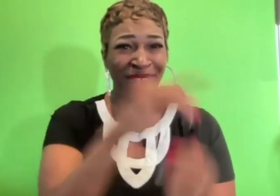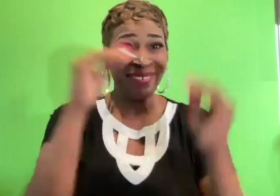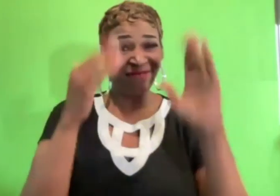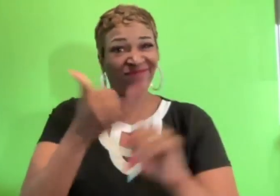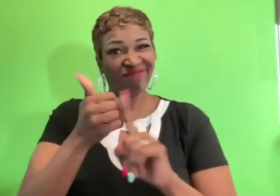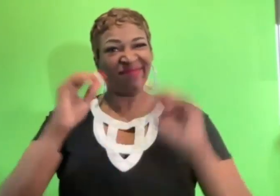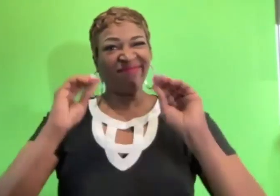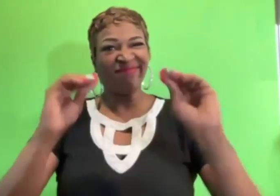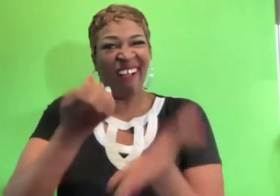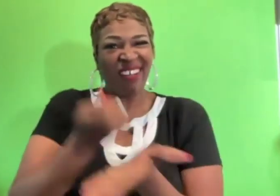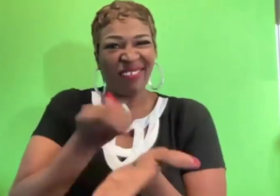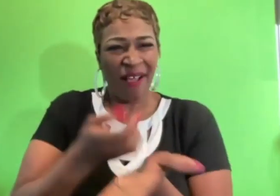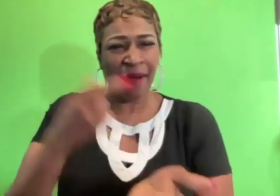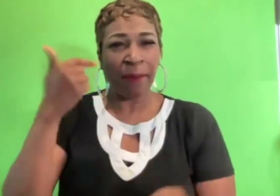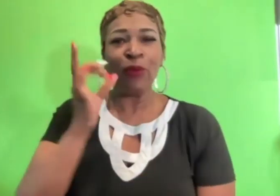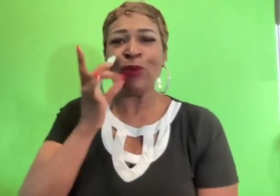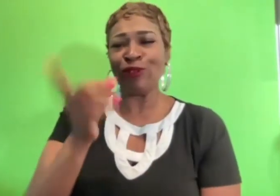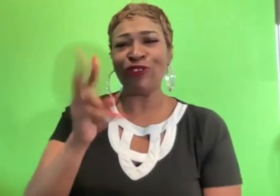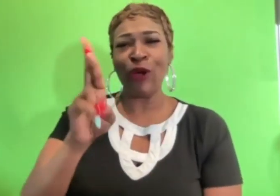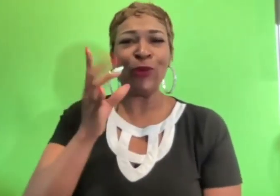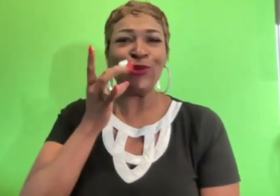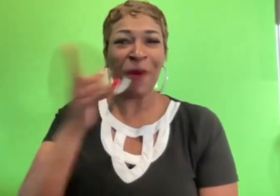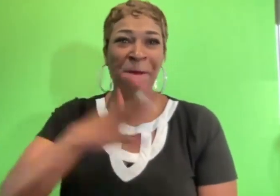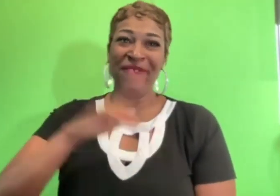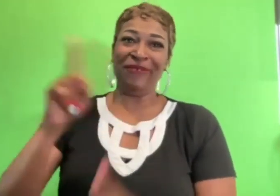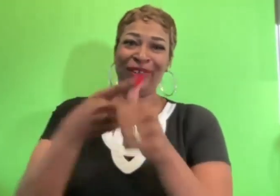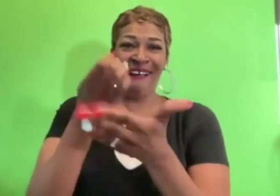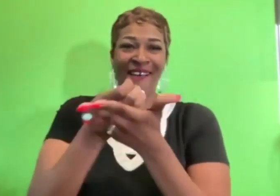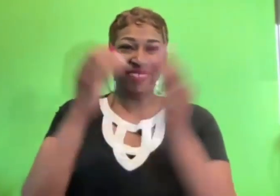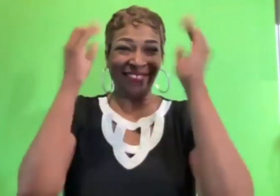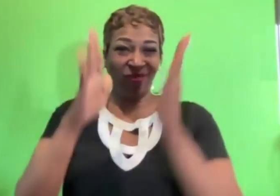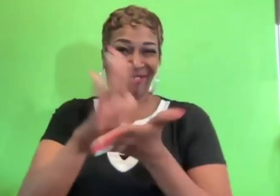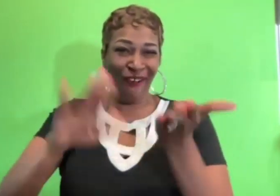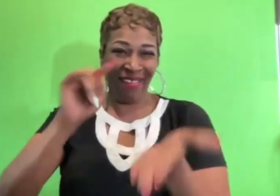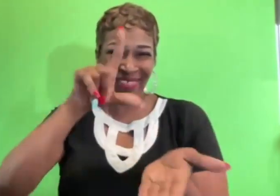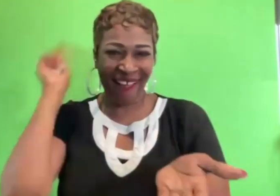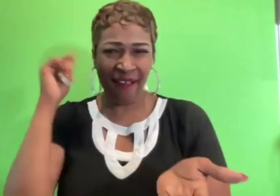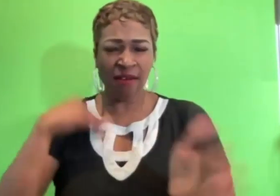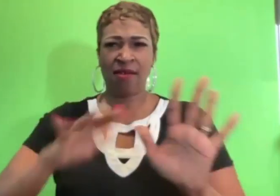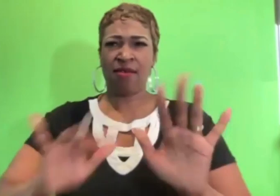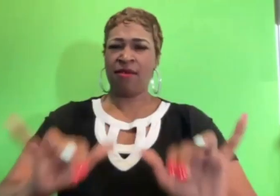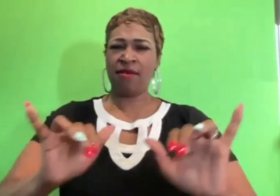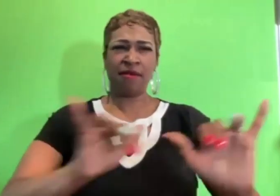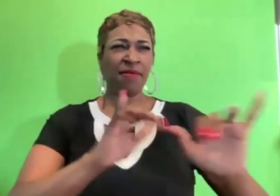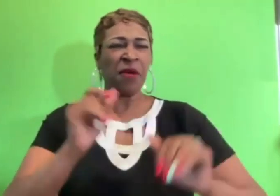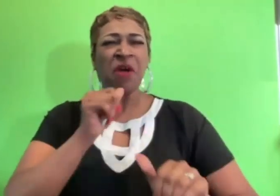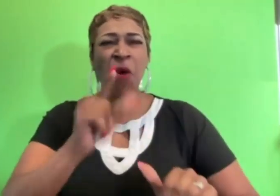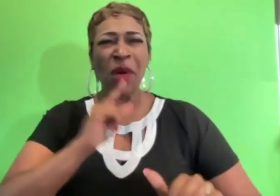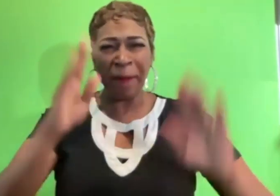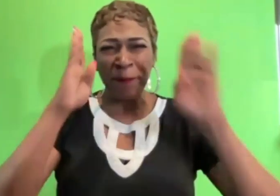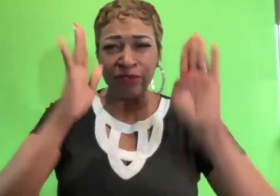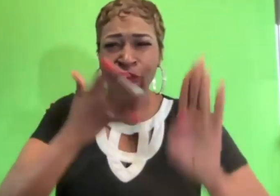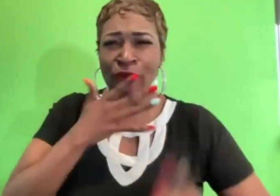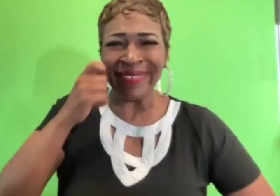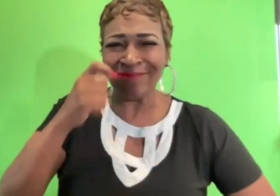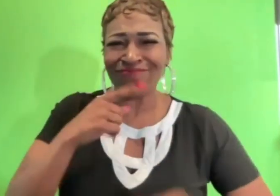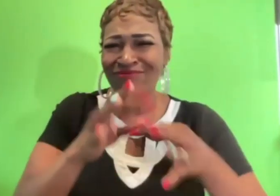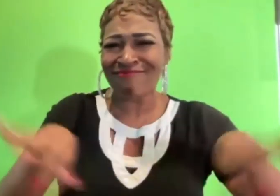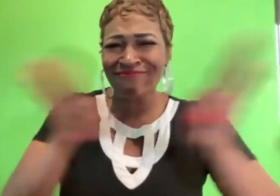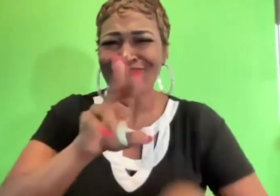deaf teachers even at Gallaudet right away. And it wasn't until I met Dr. Khadija Rashid Kubi,